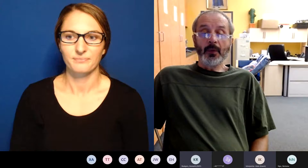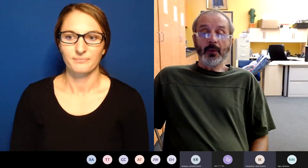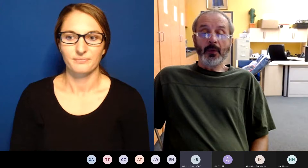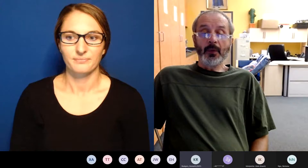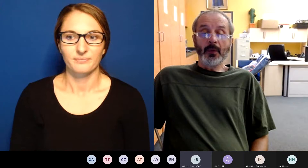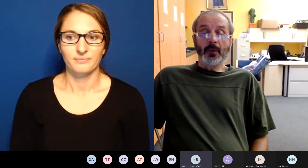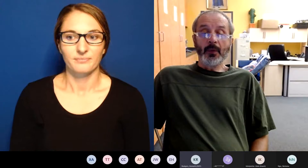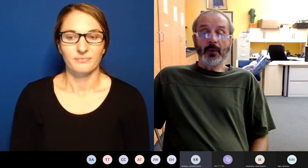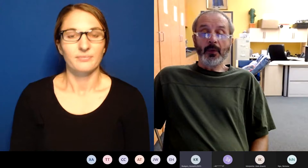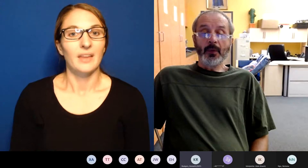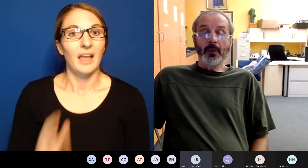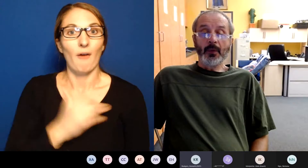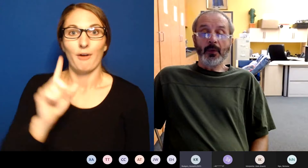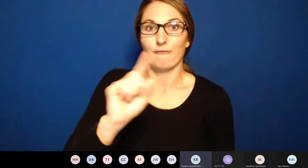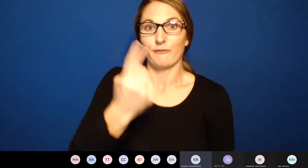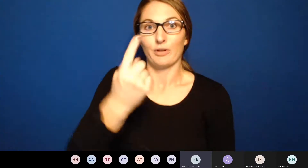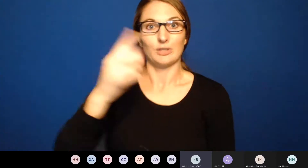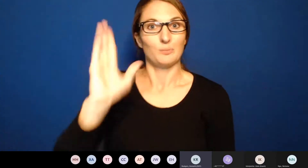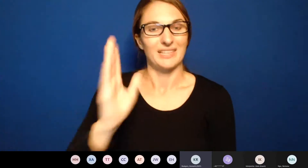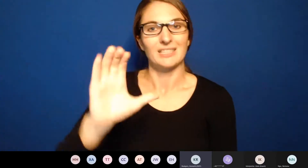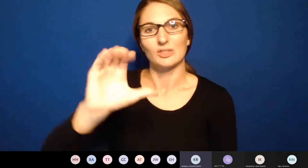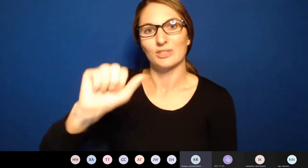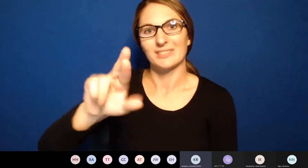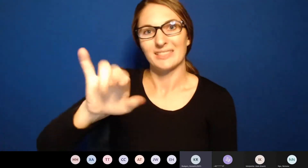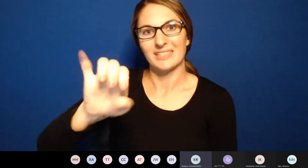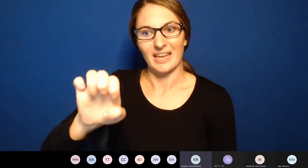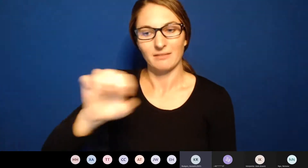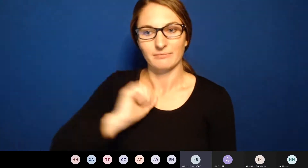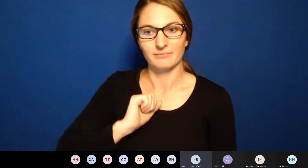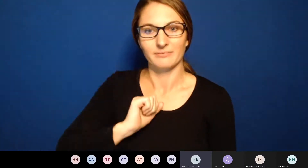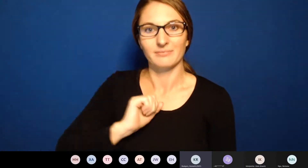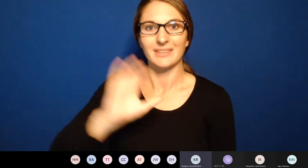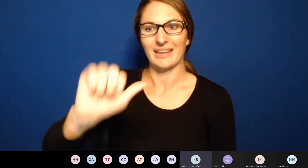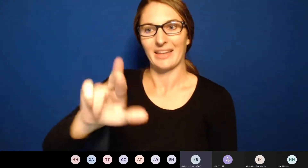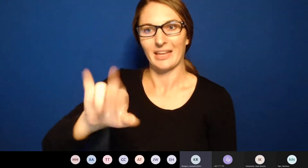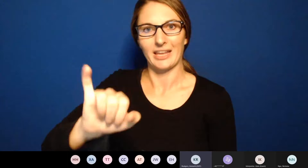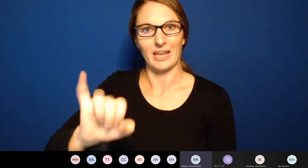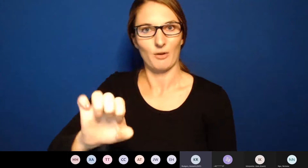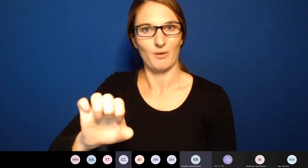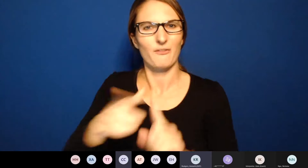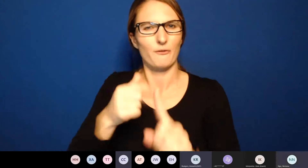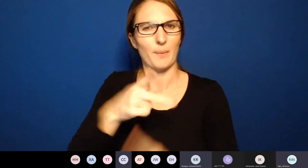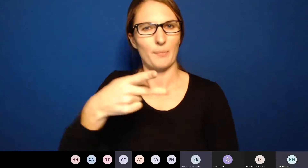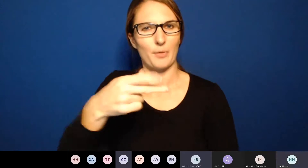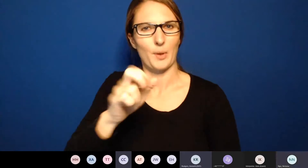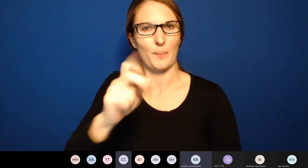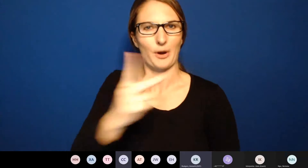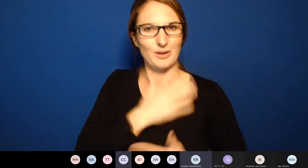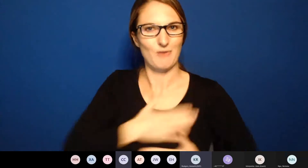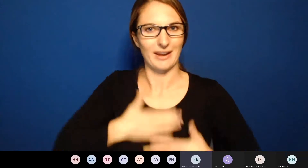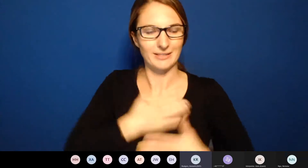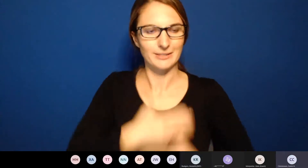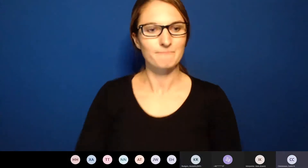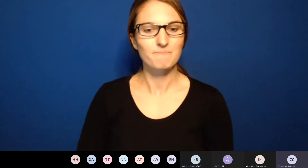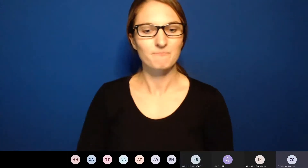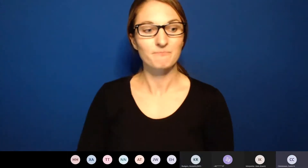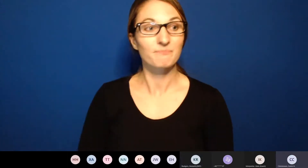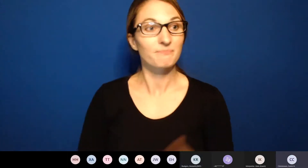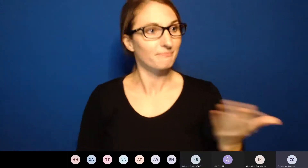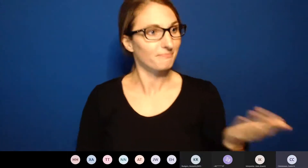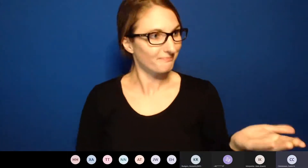So our first up presentation is Carrie from the Park Board. Take it away, Carrie. Thank you so much.